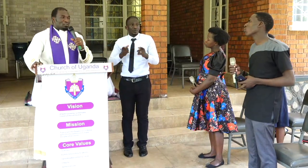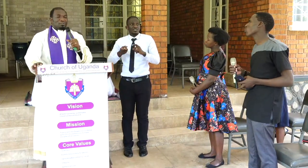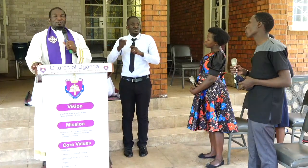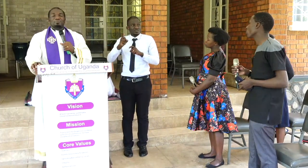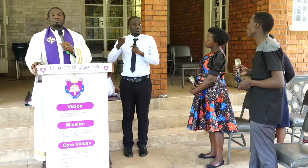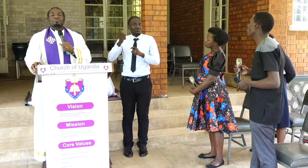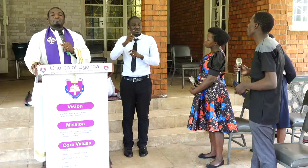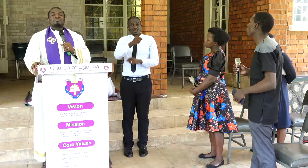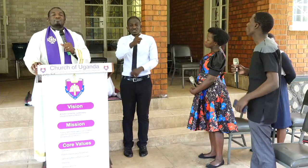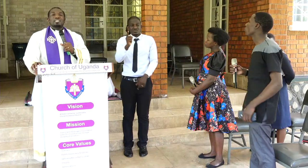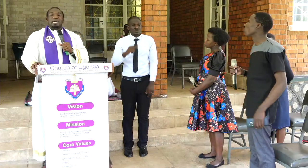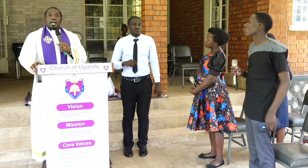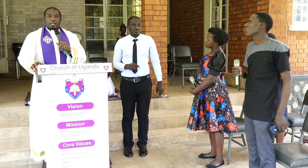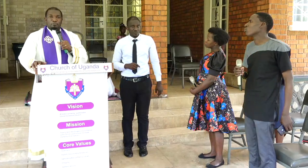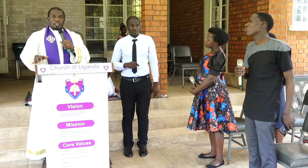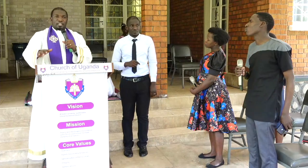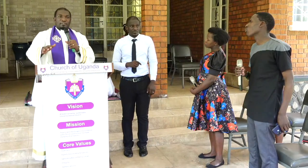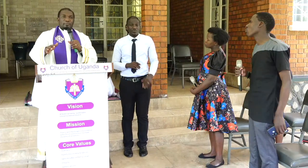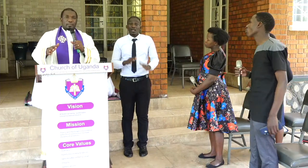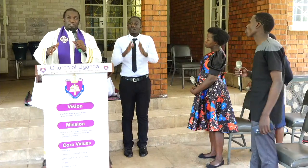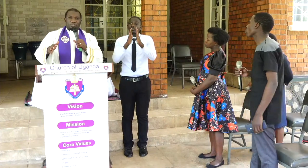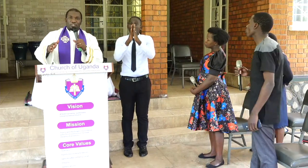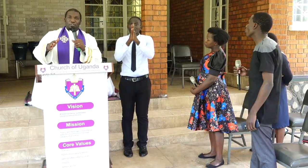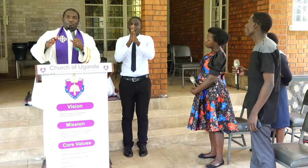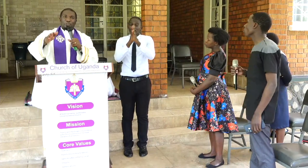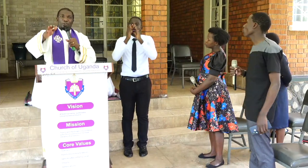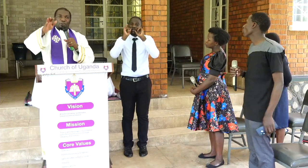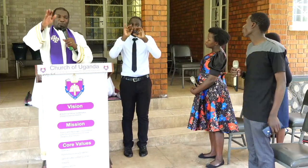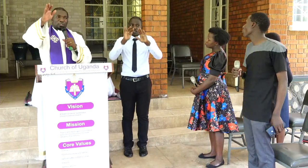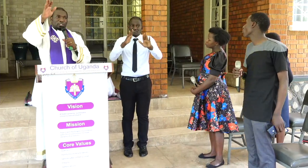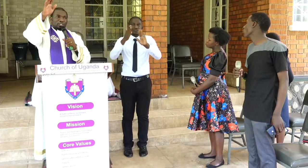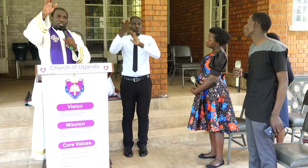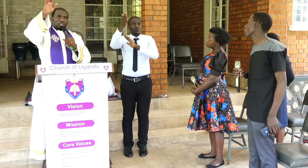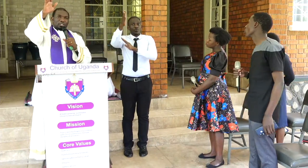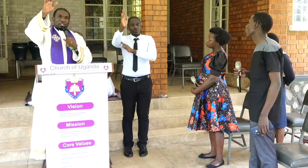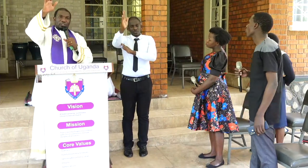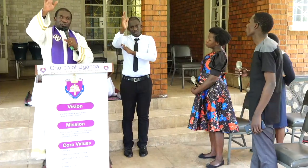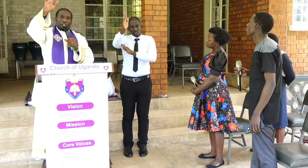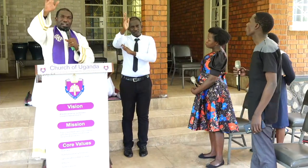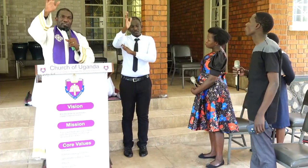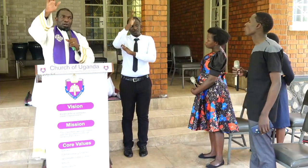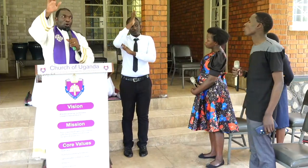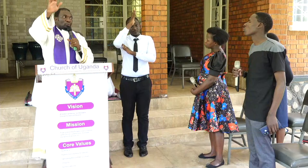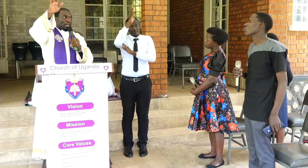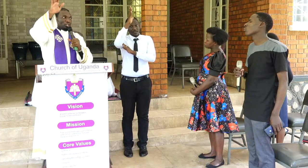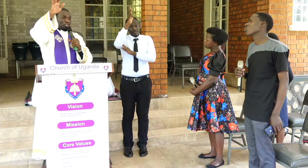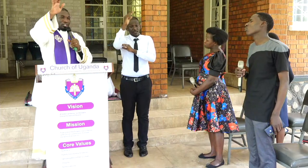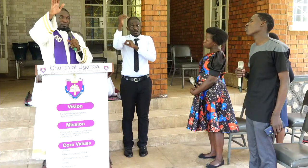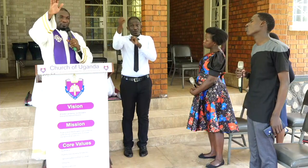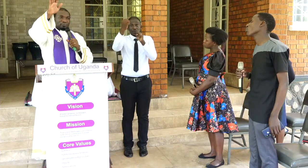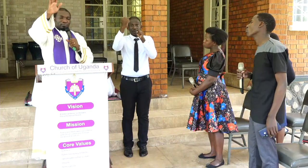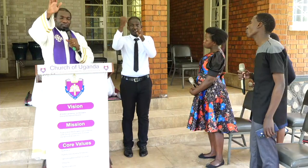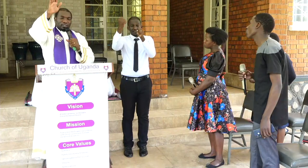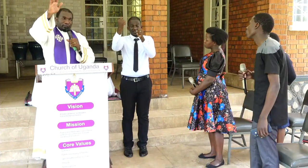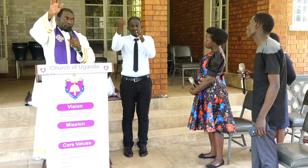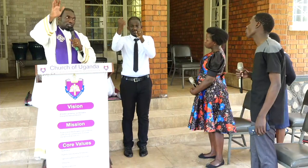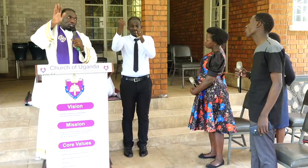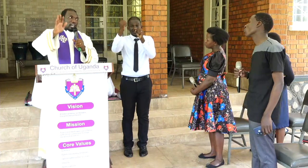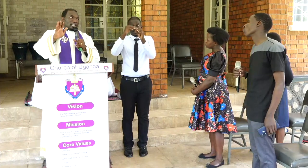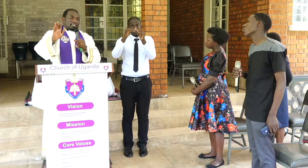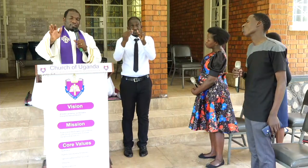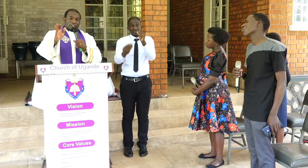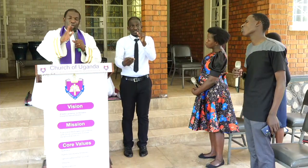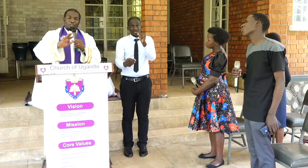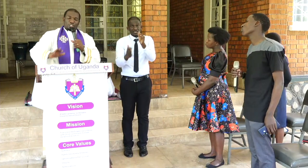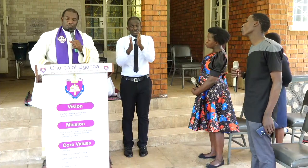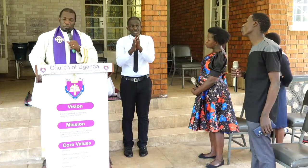in you. I pray the blessing of God, the Father Almighty, the